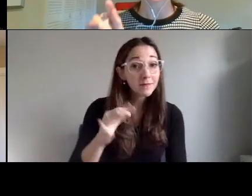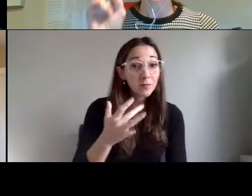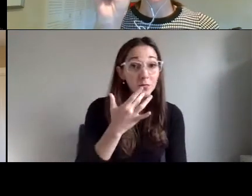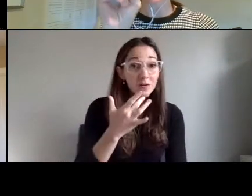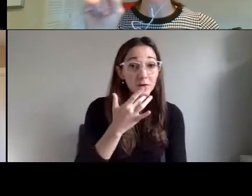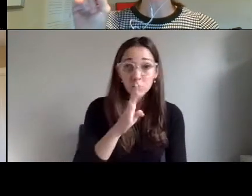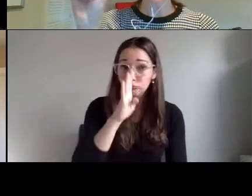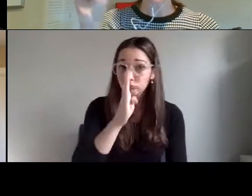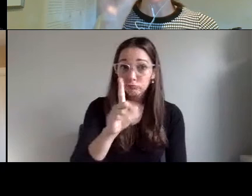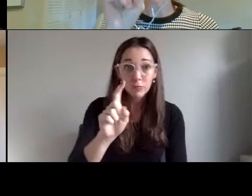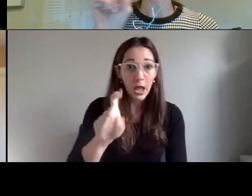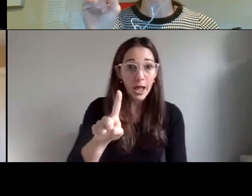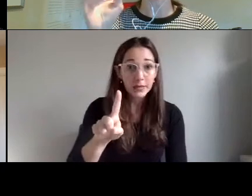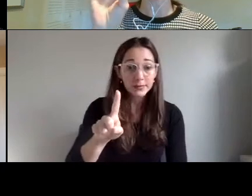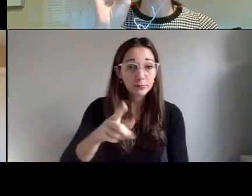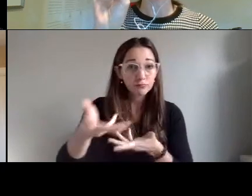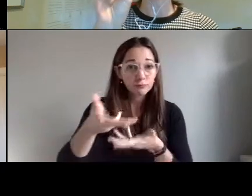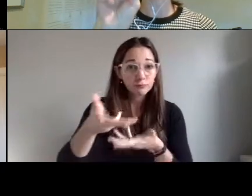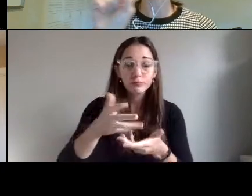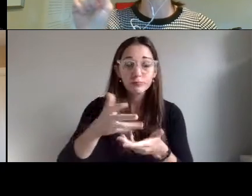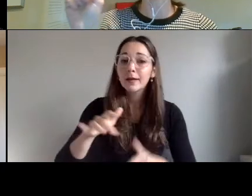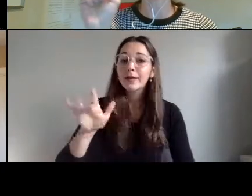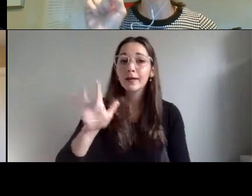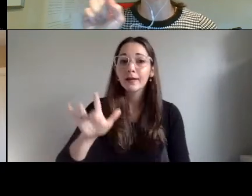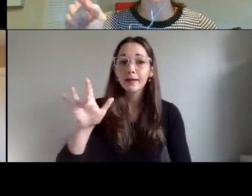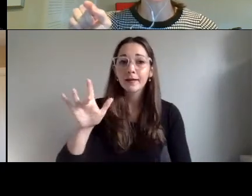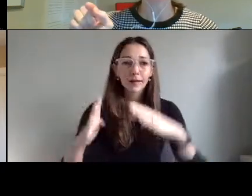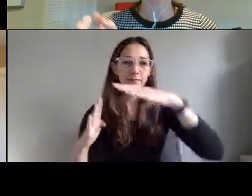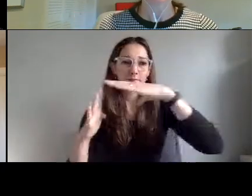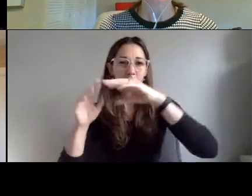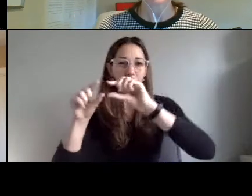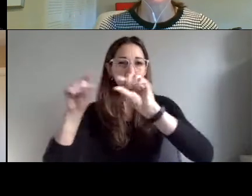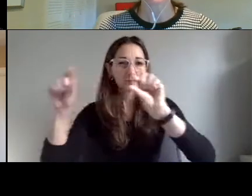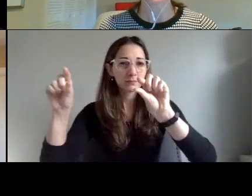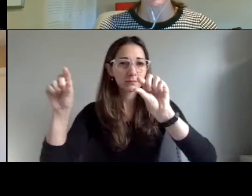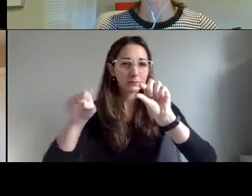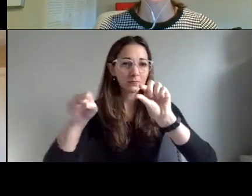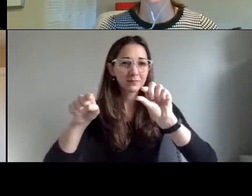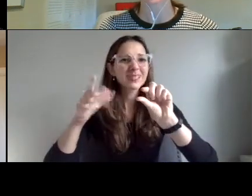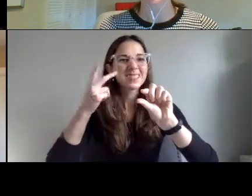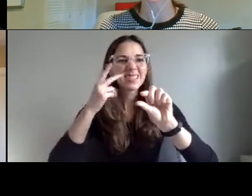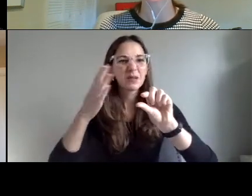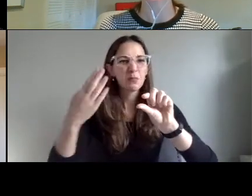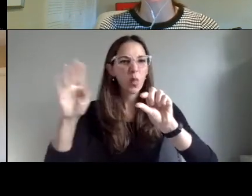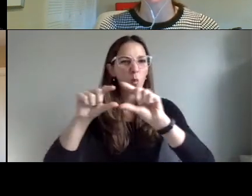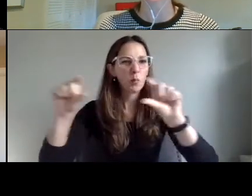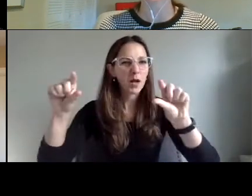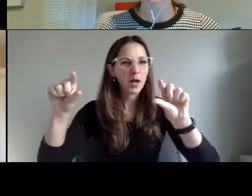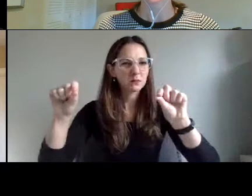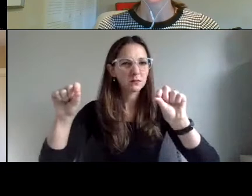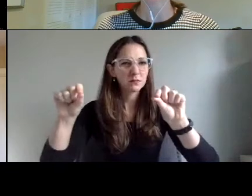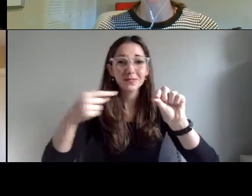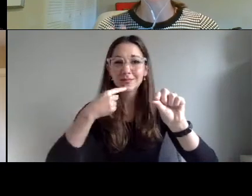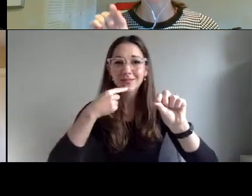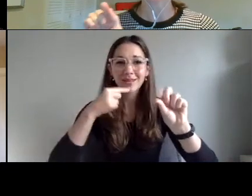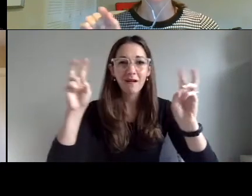clicking the top right-hand corner of your screen. You should see a blue button that says Ask to Share Audio and Visuals.